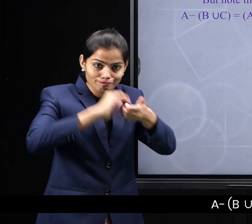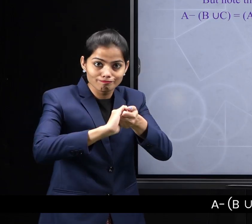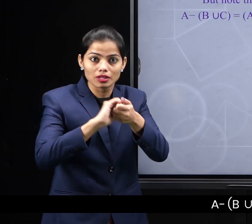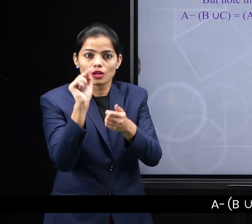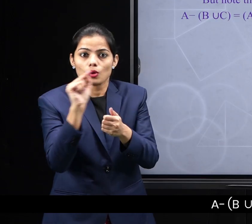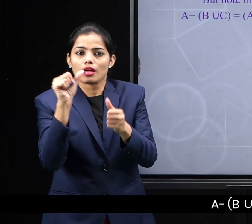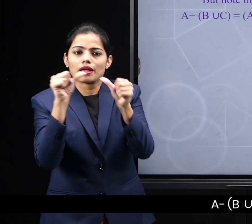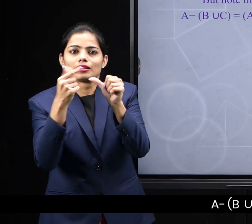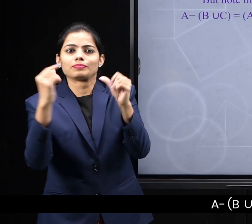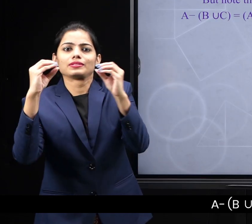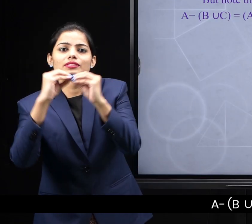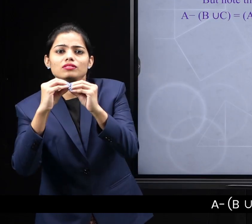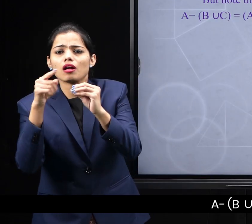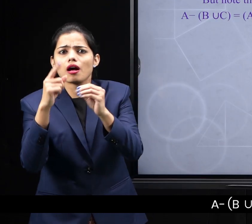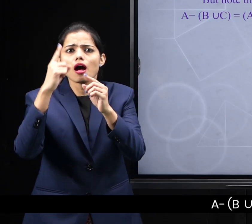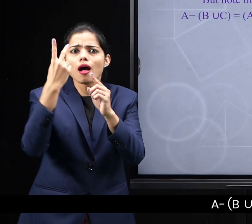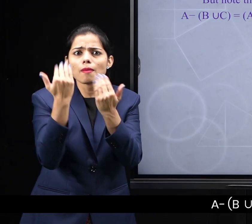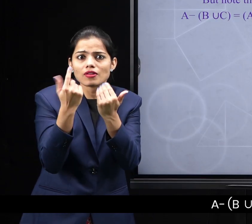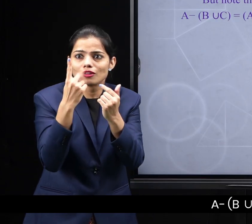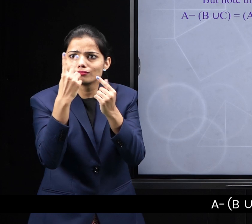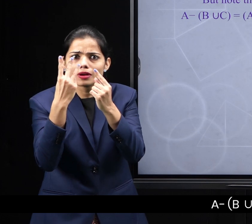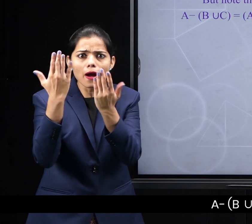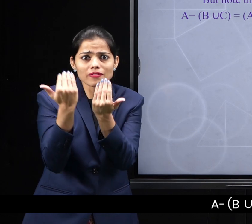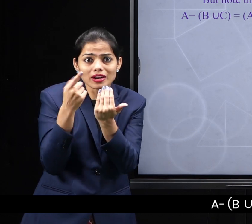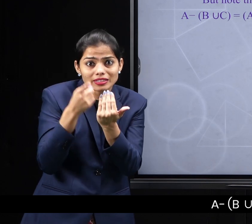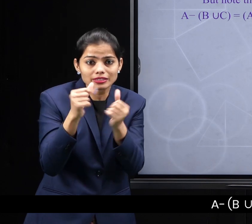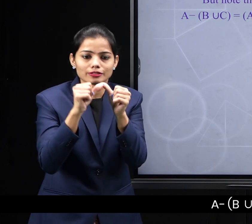A minus B intersection A minus C.